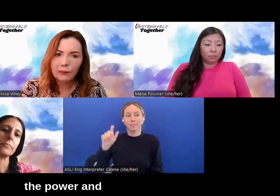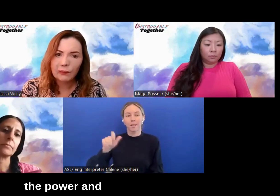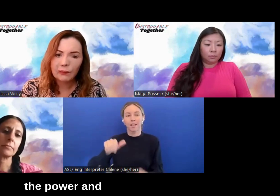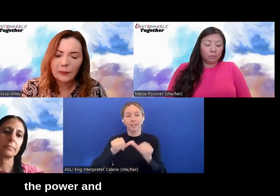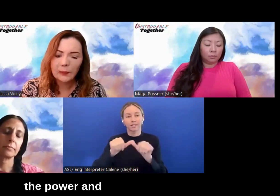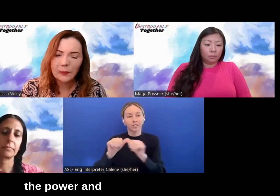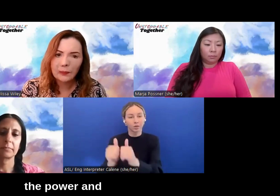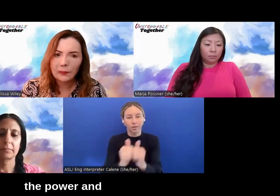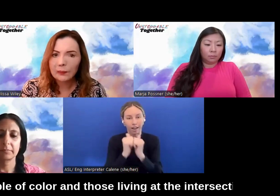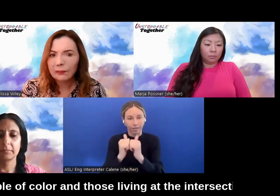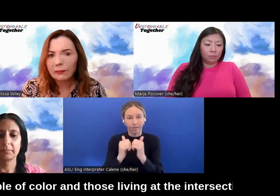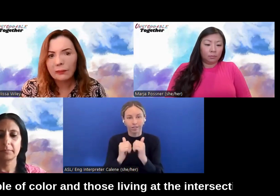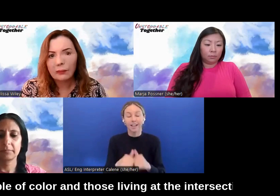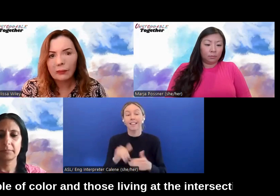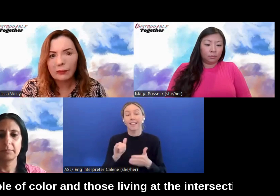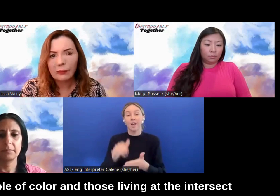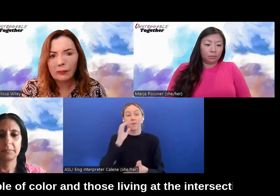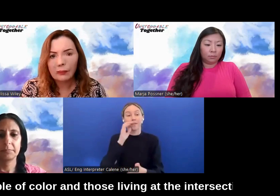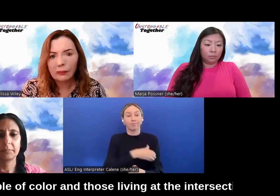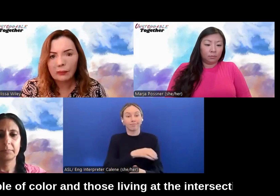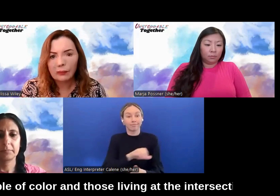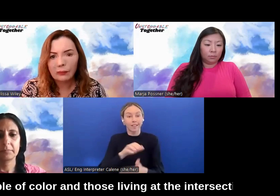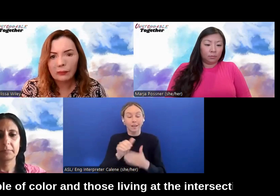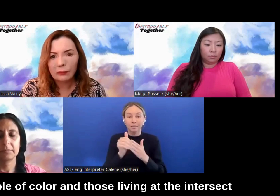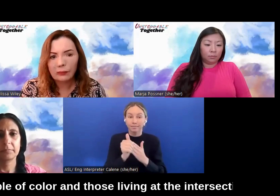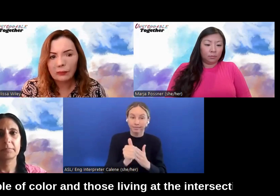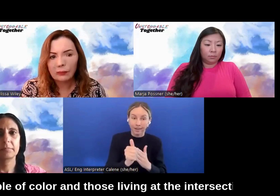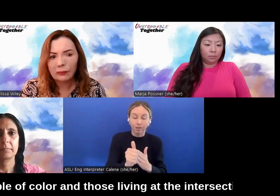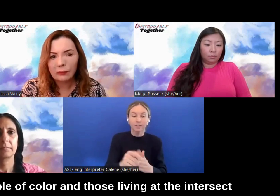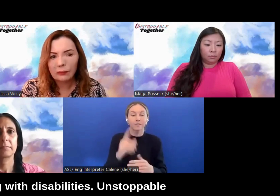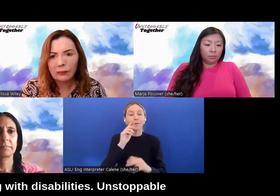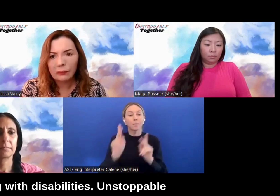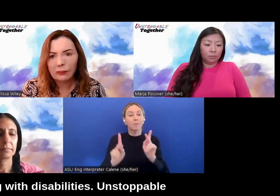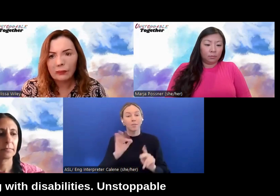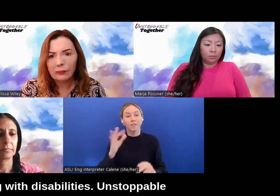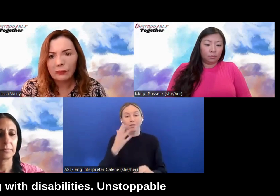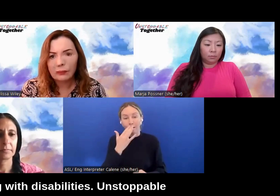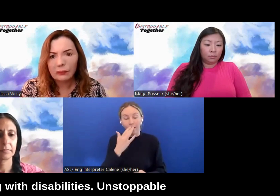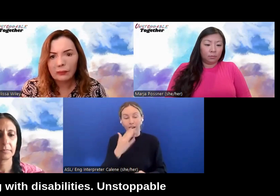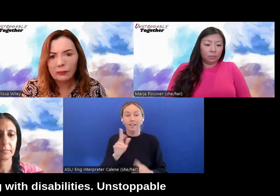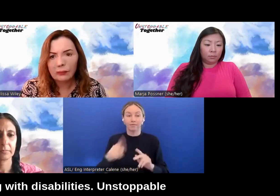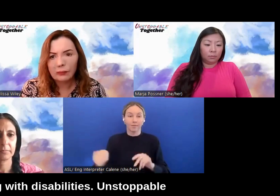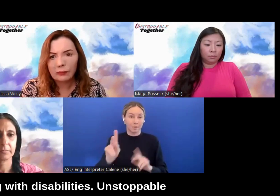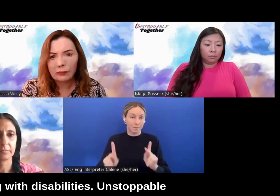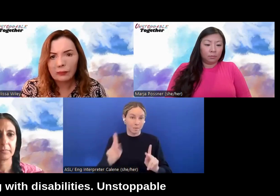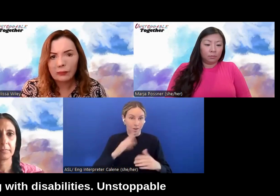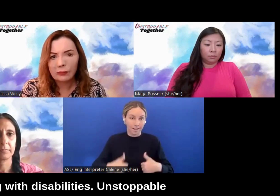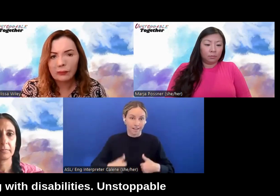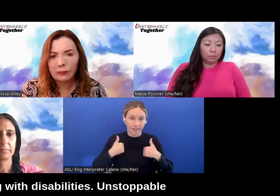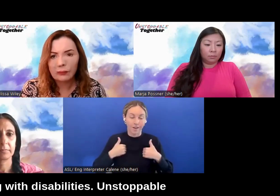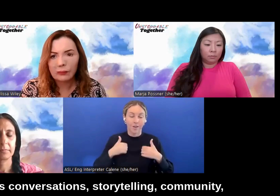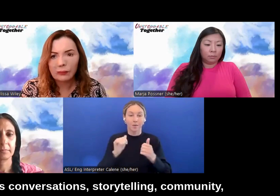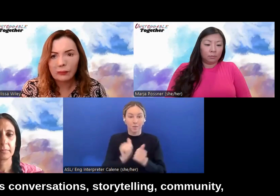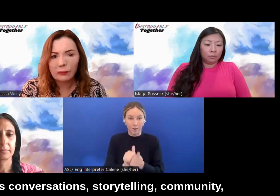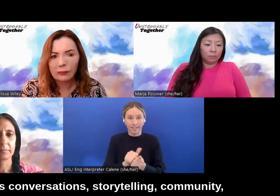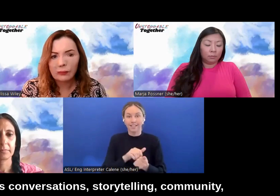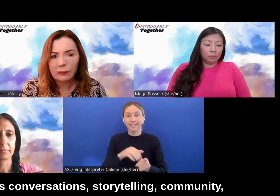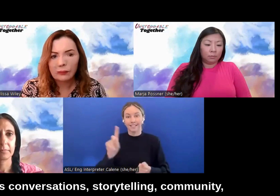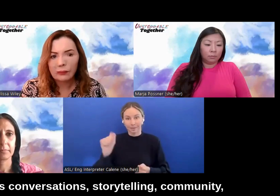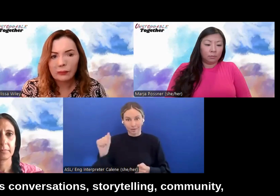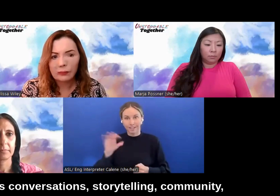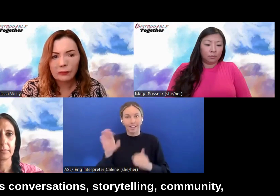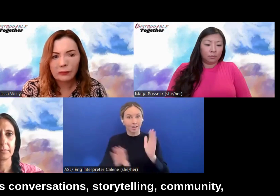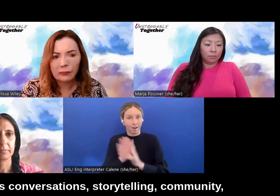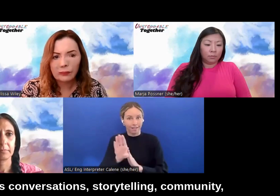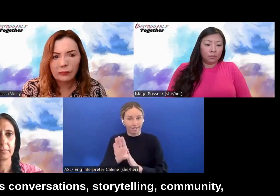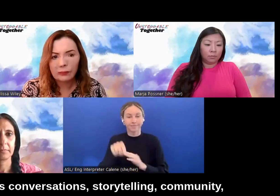celebrating the power and leadership of people of color and those living at the intersections thriving with disabilities. Unstoppable Together brings